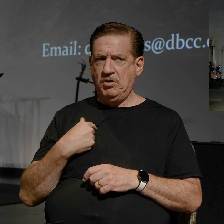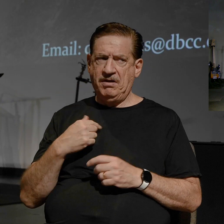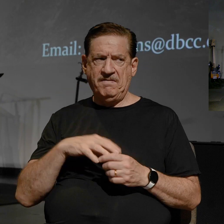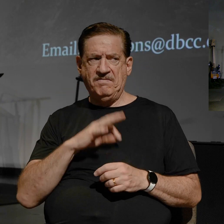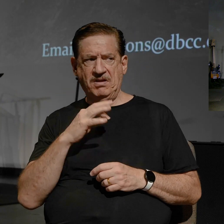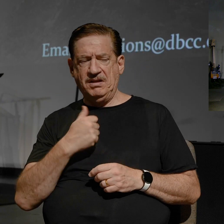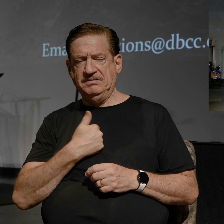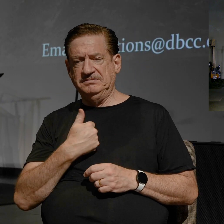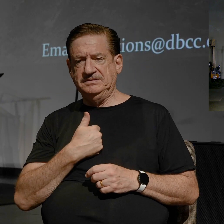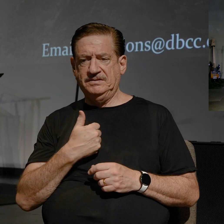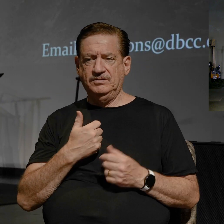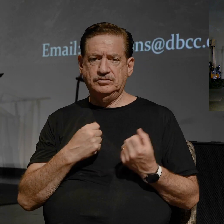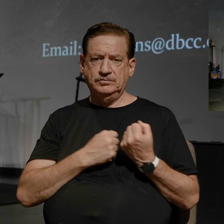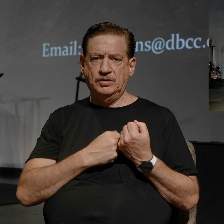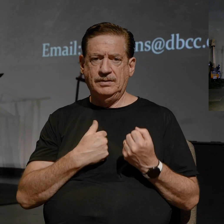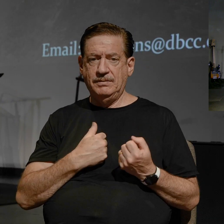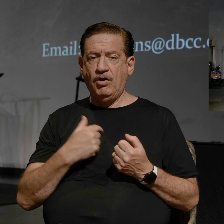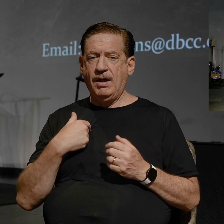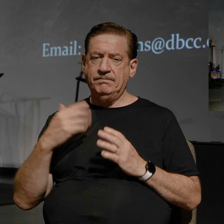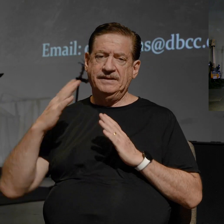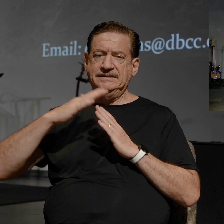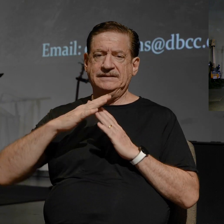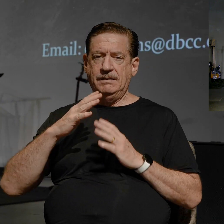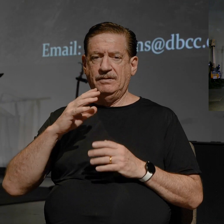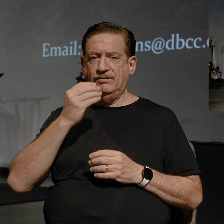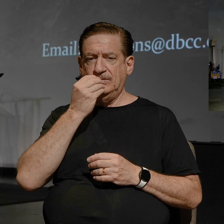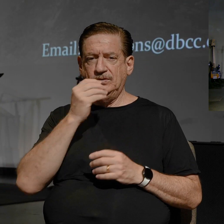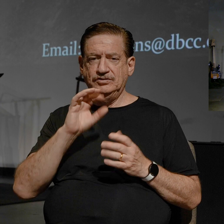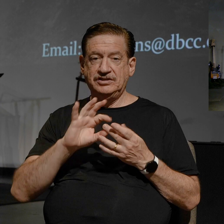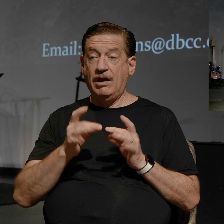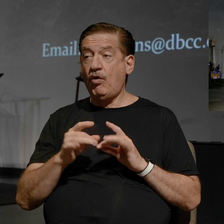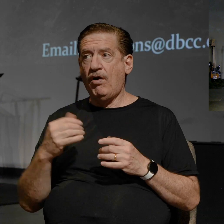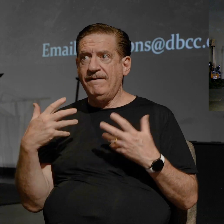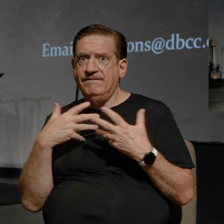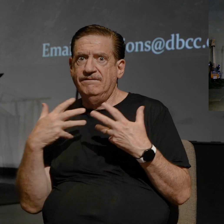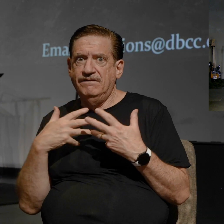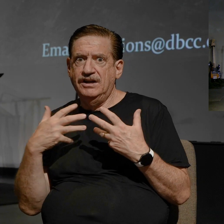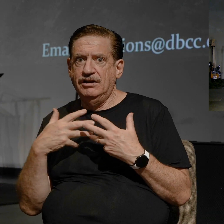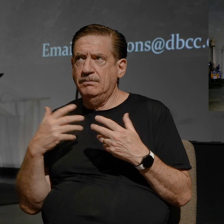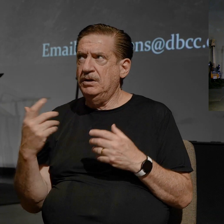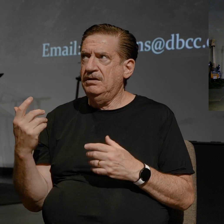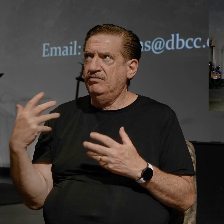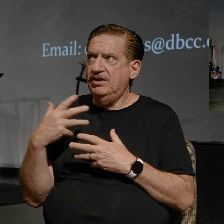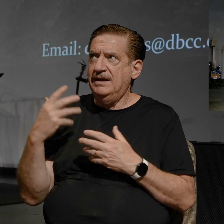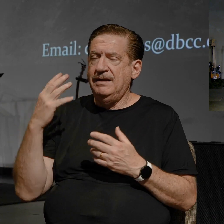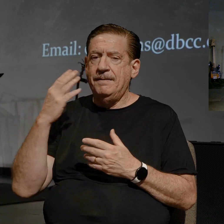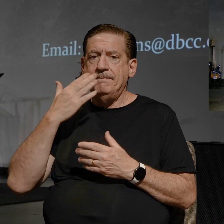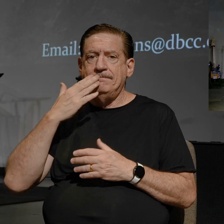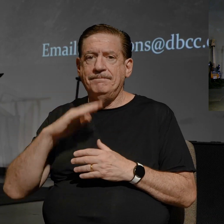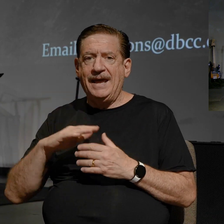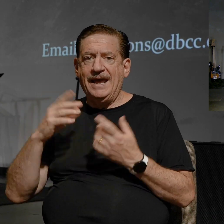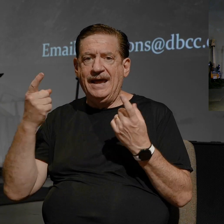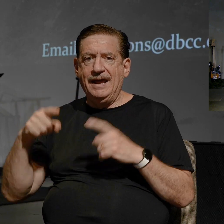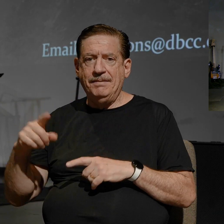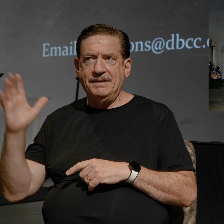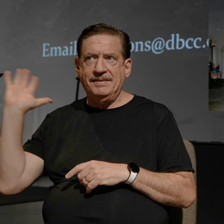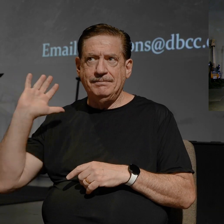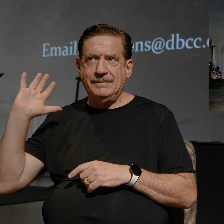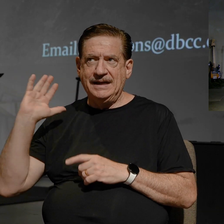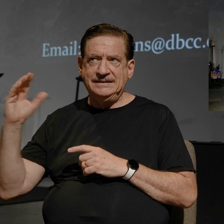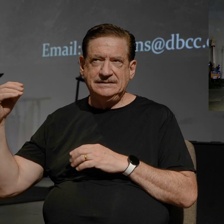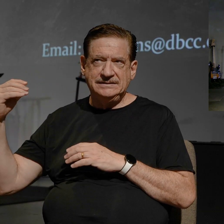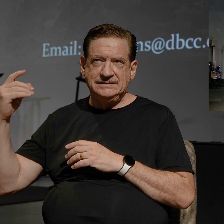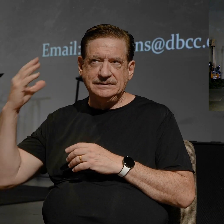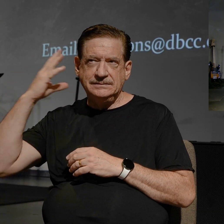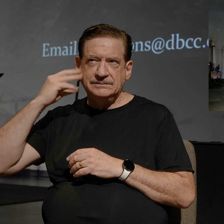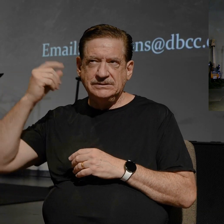food chain now, or it's a fear, because usually of some hurt we've experienced, we've been burned by people in the past. And both of those